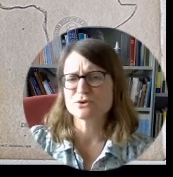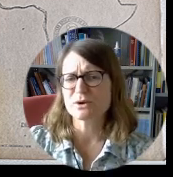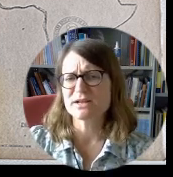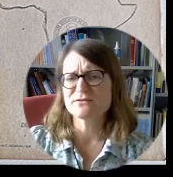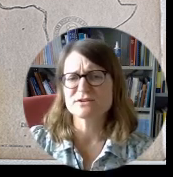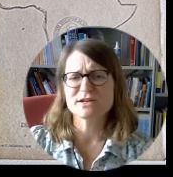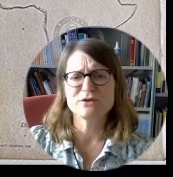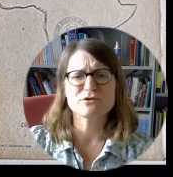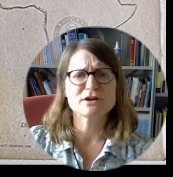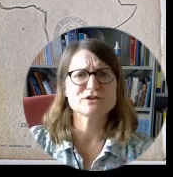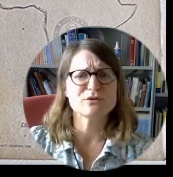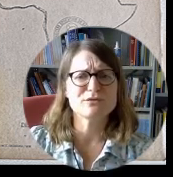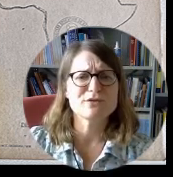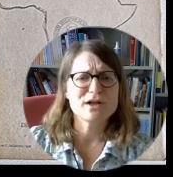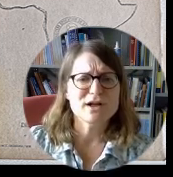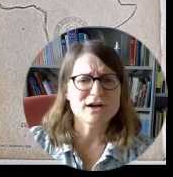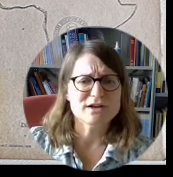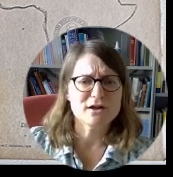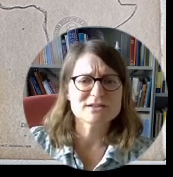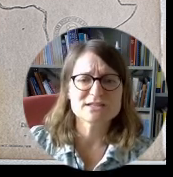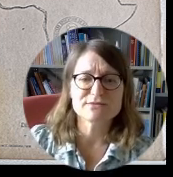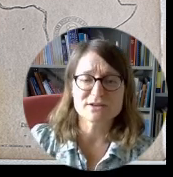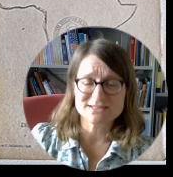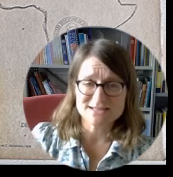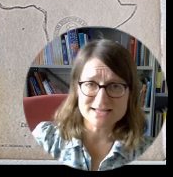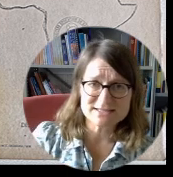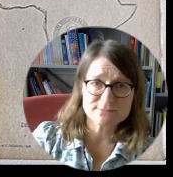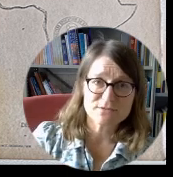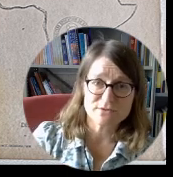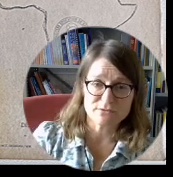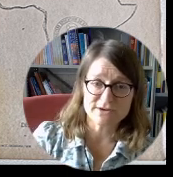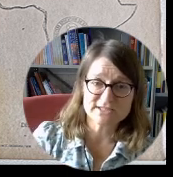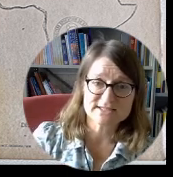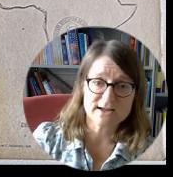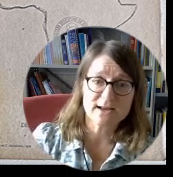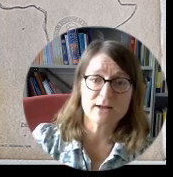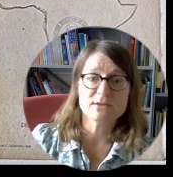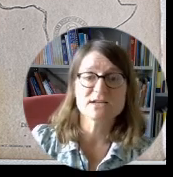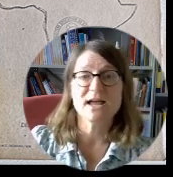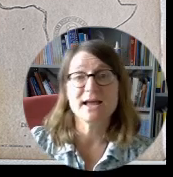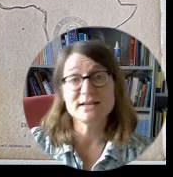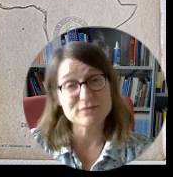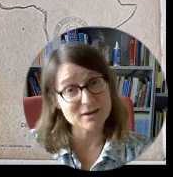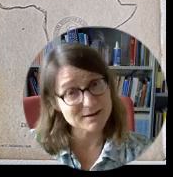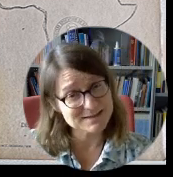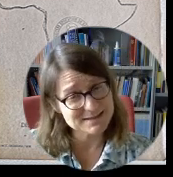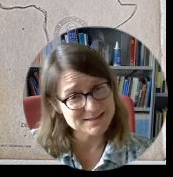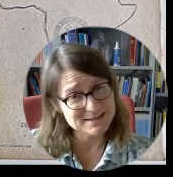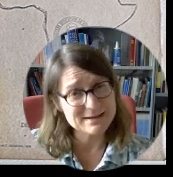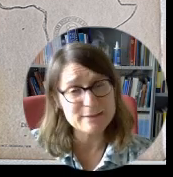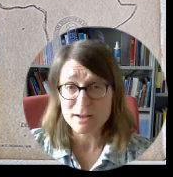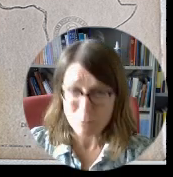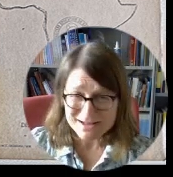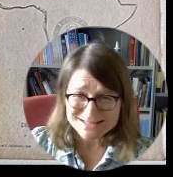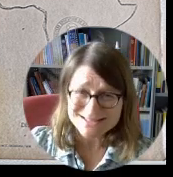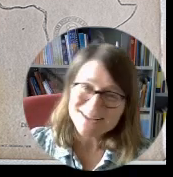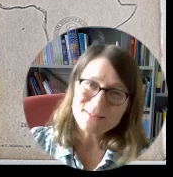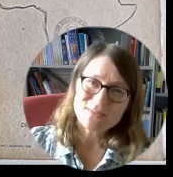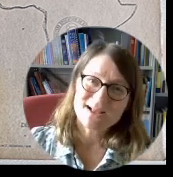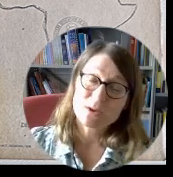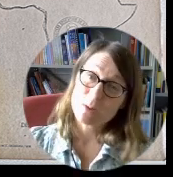also a short-lived introduction of langue de signe française, so French Sign Language, and even langue de signe